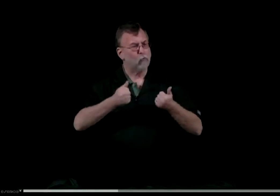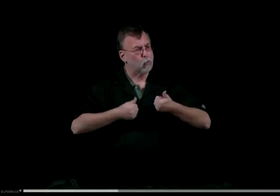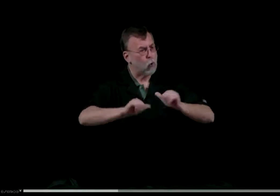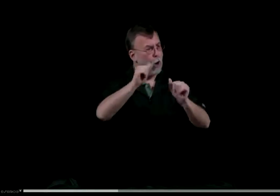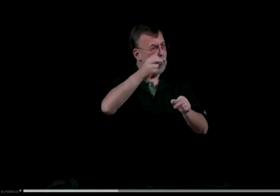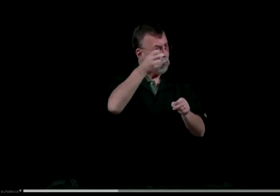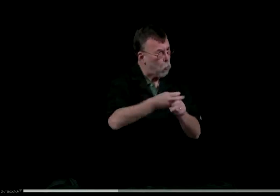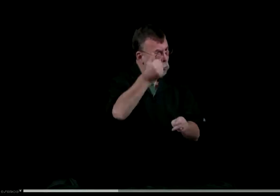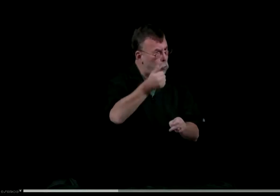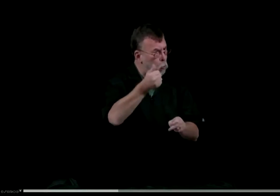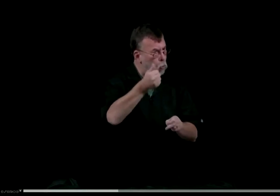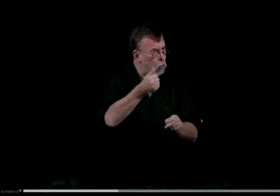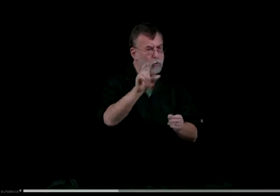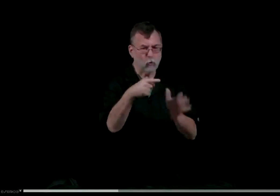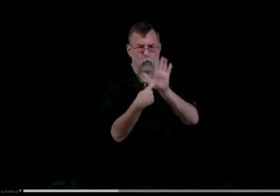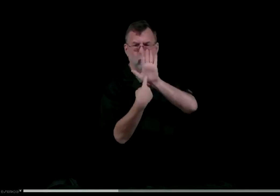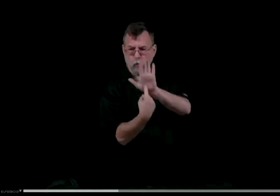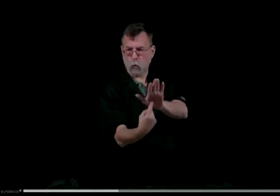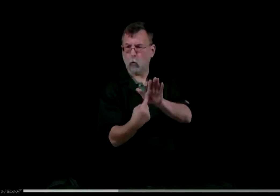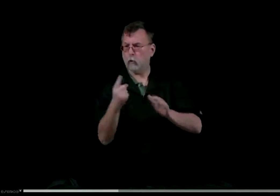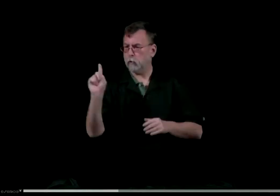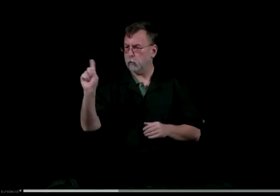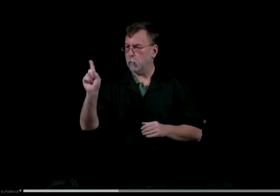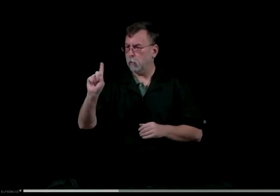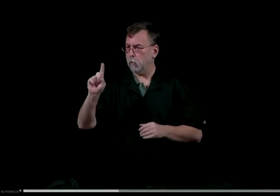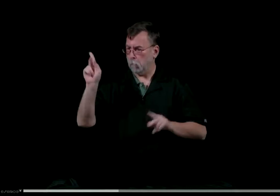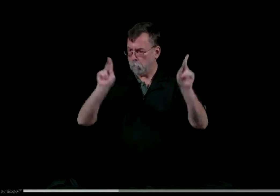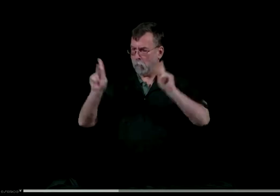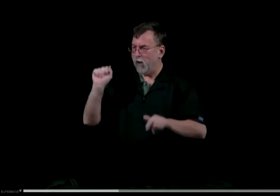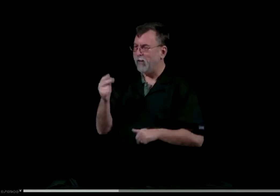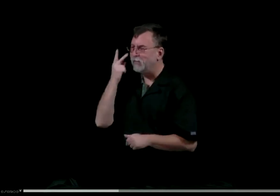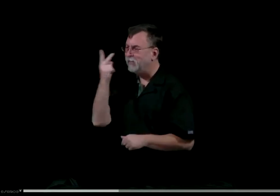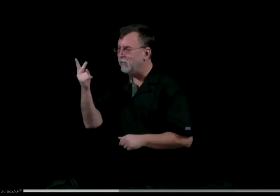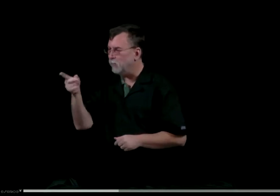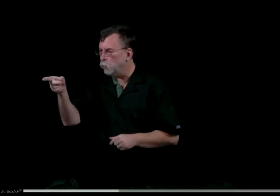it doesn't matter if you try harder to show something